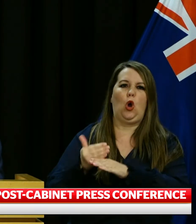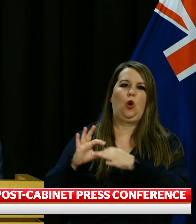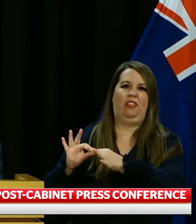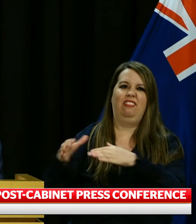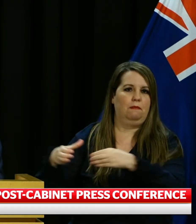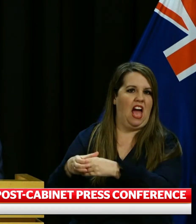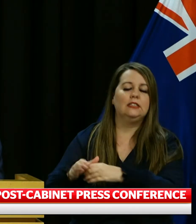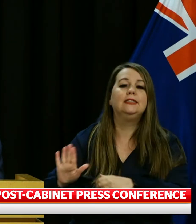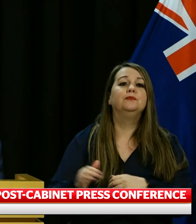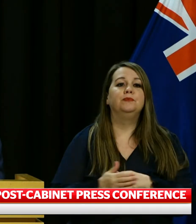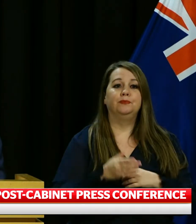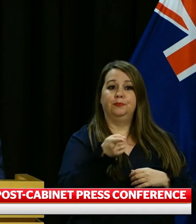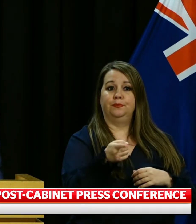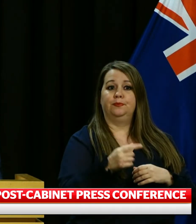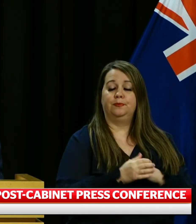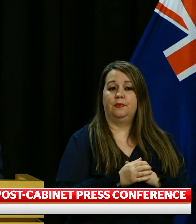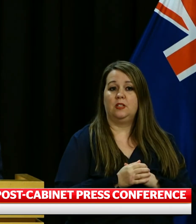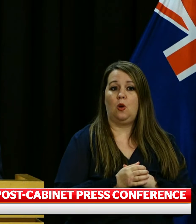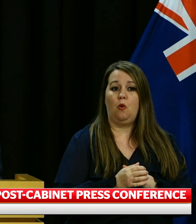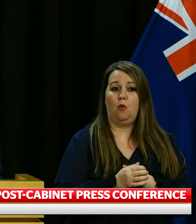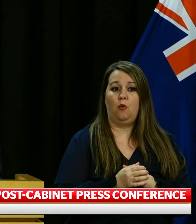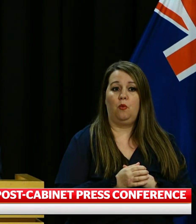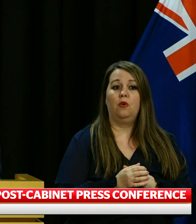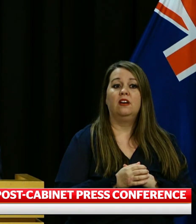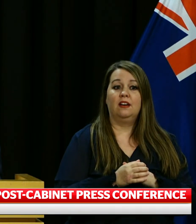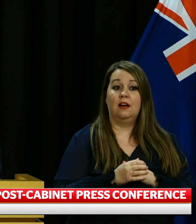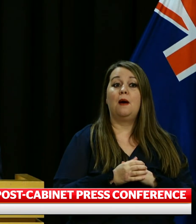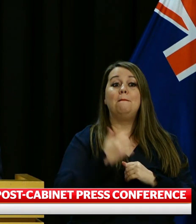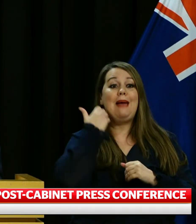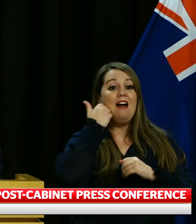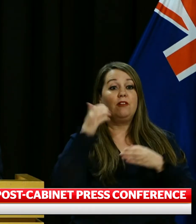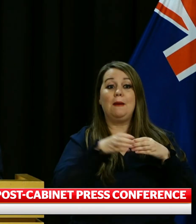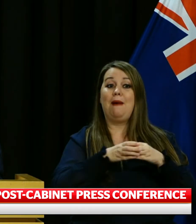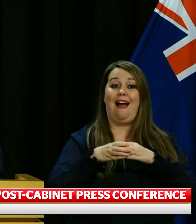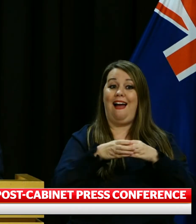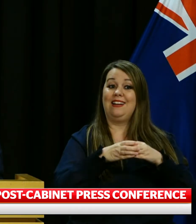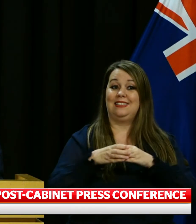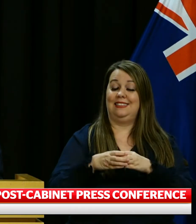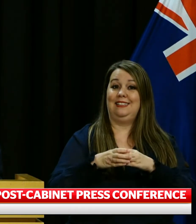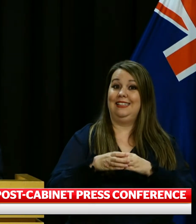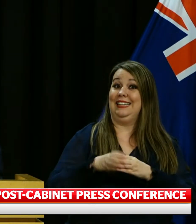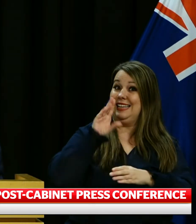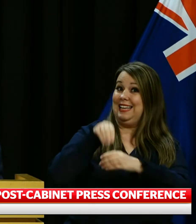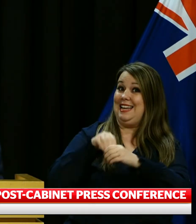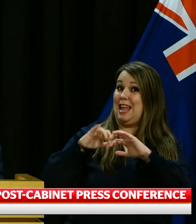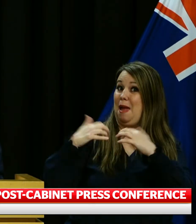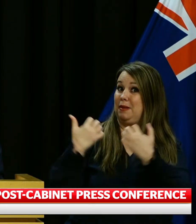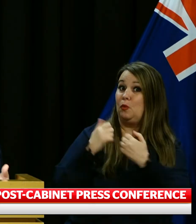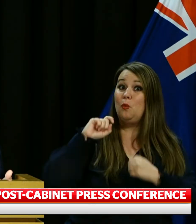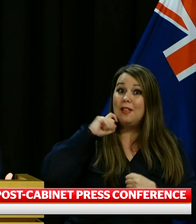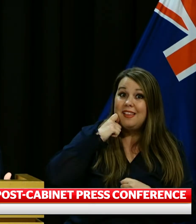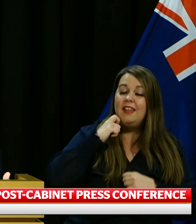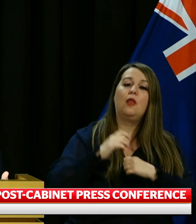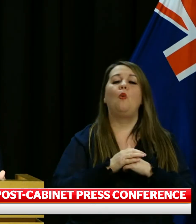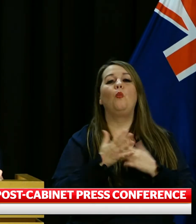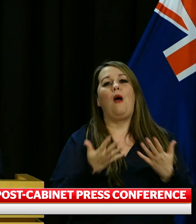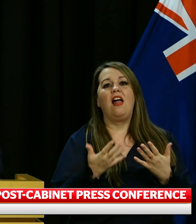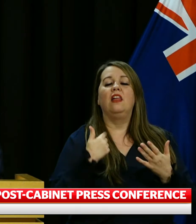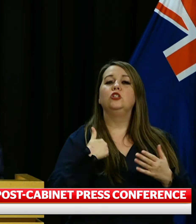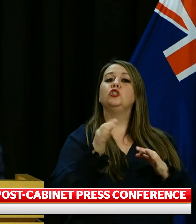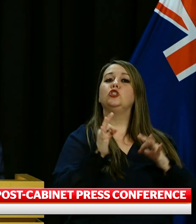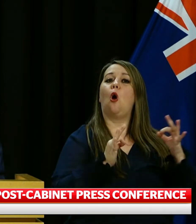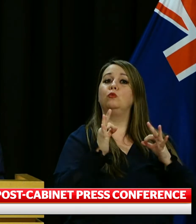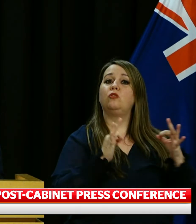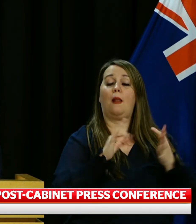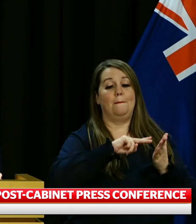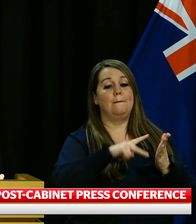the cabinet table? There are areas where we have some shared views with the Māori Party. So in some of the social policy areas, for example,